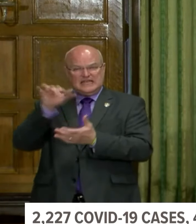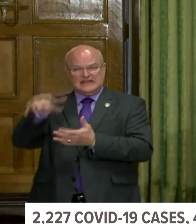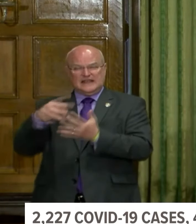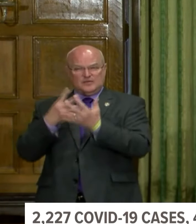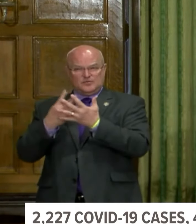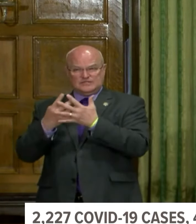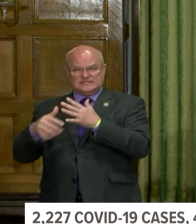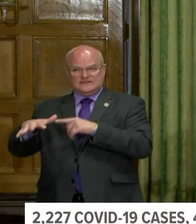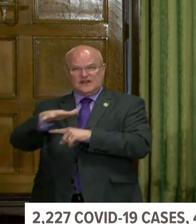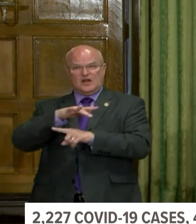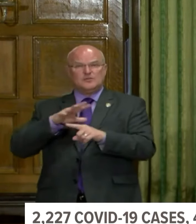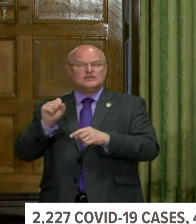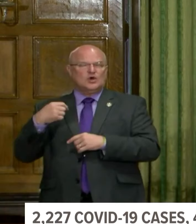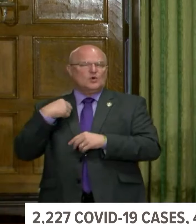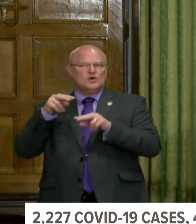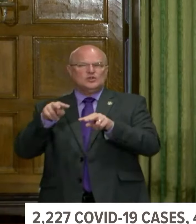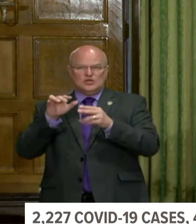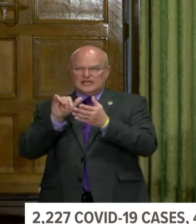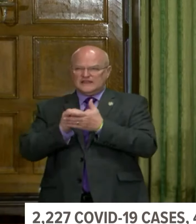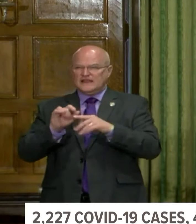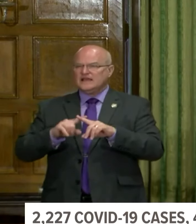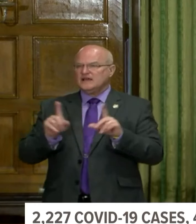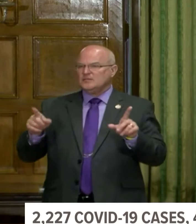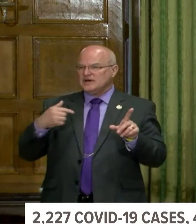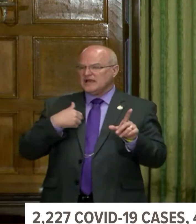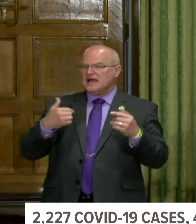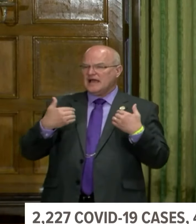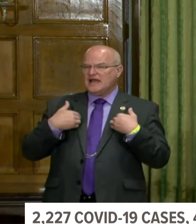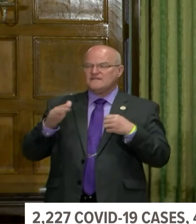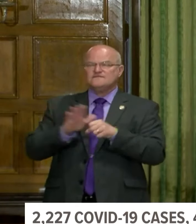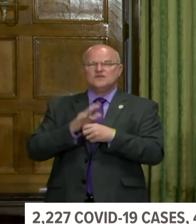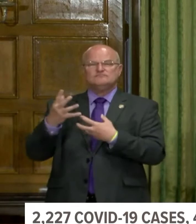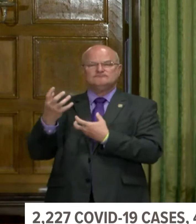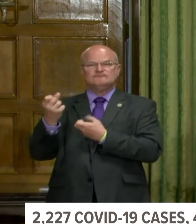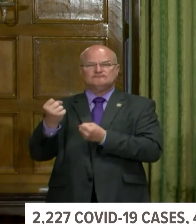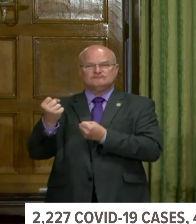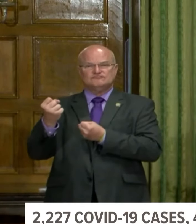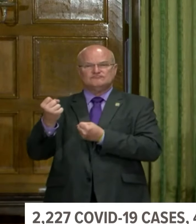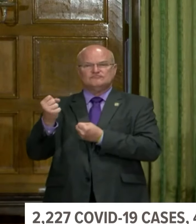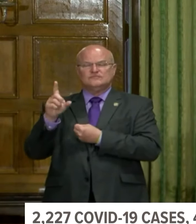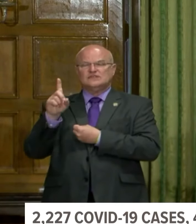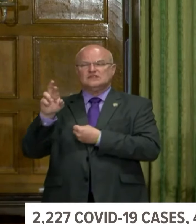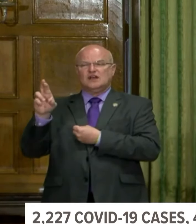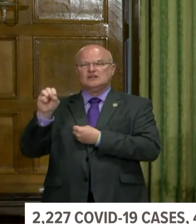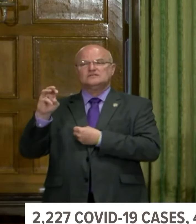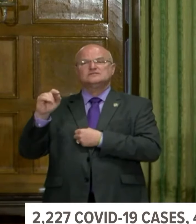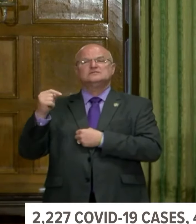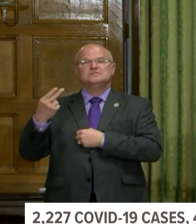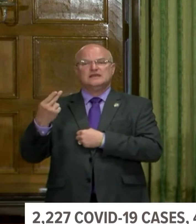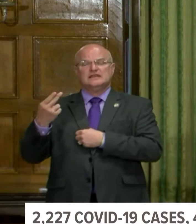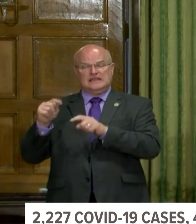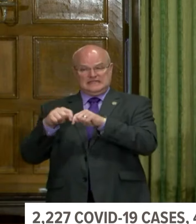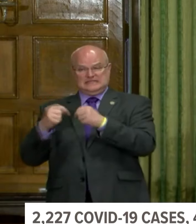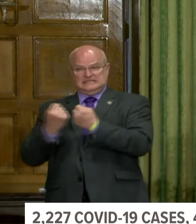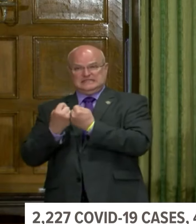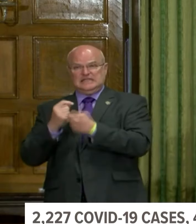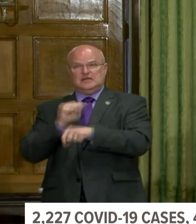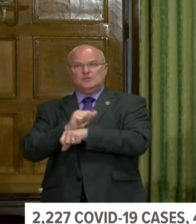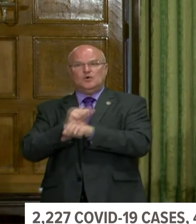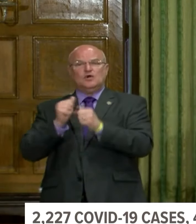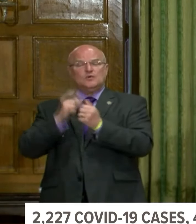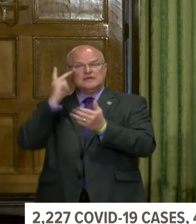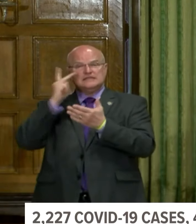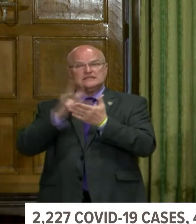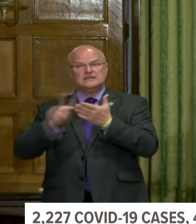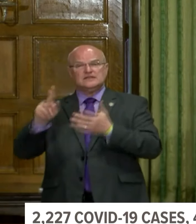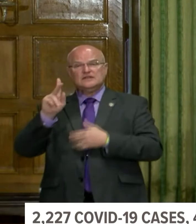that prison environment. So we'll look at that, but I have full confidence in Dr. Smith and his team working with